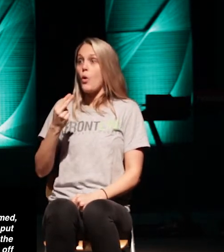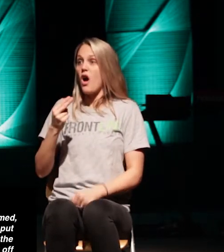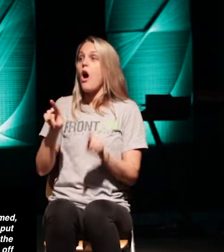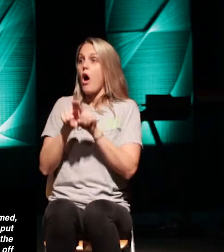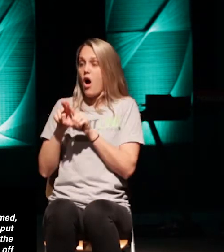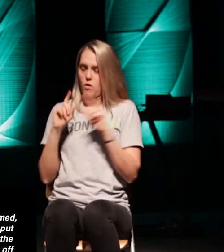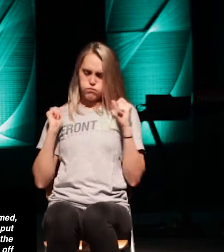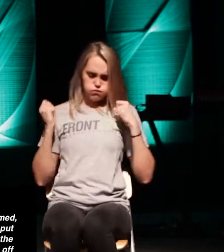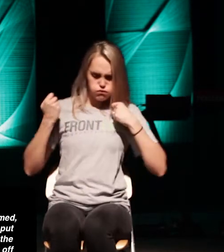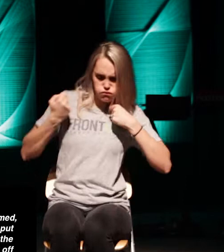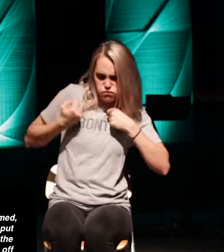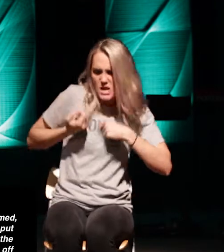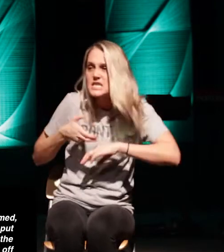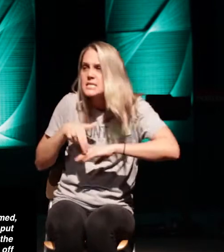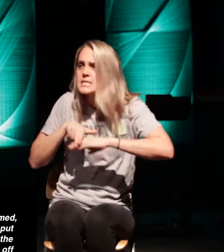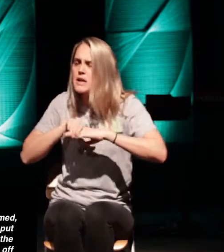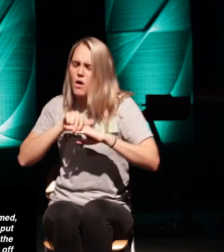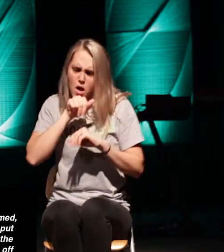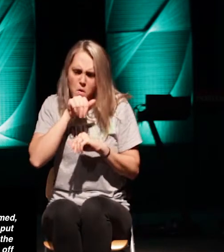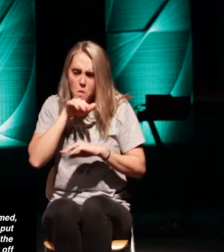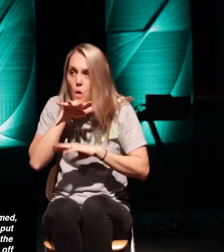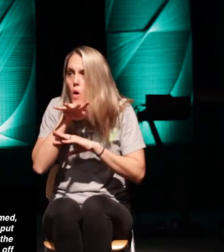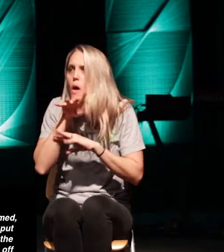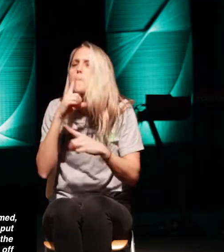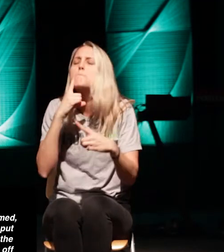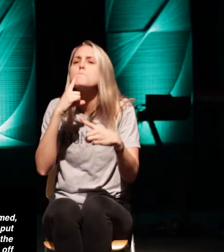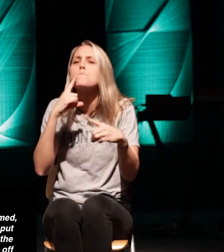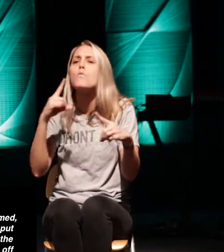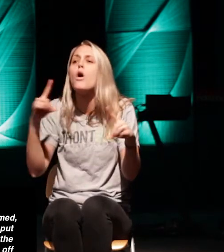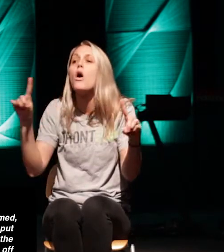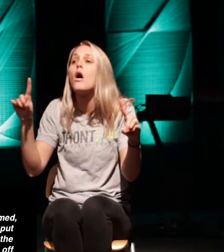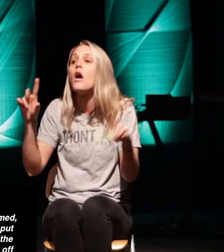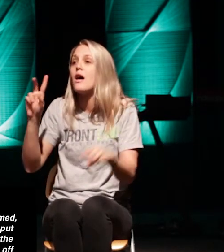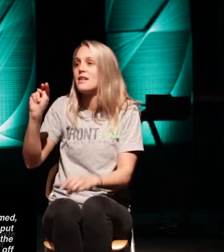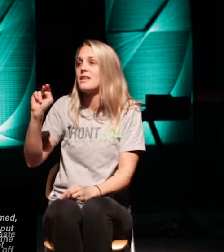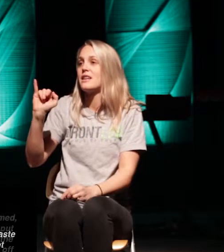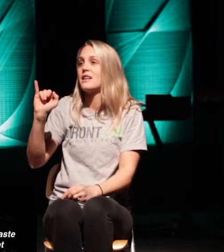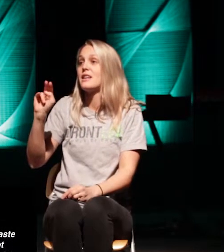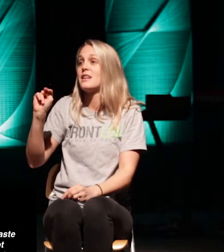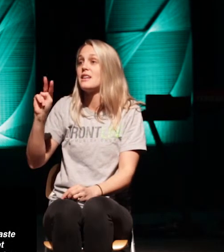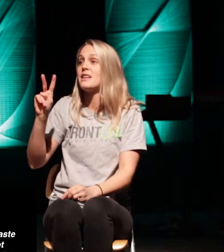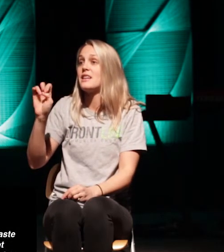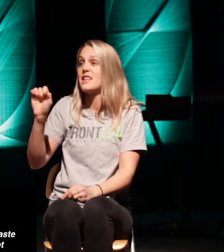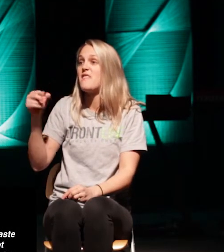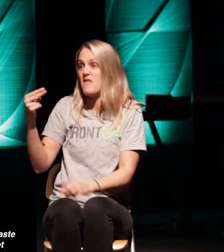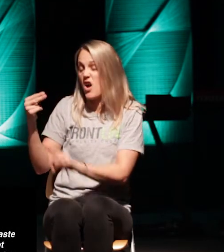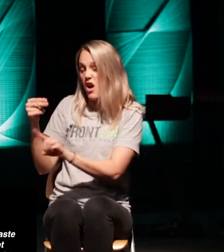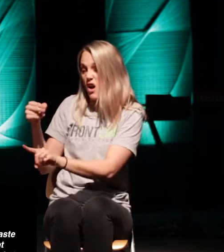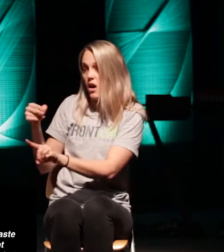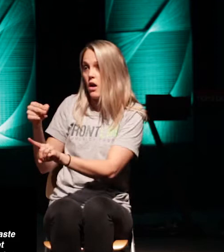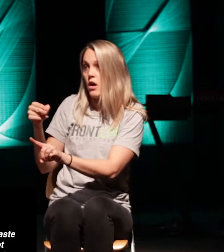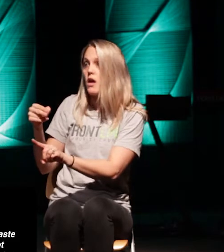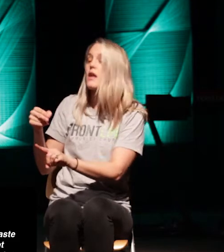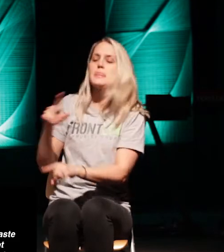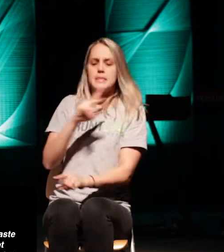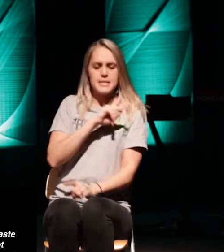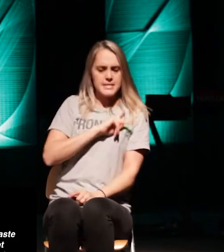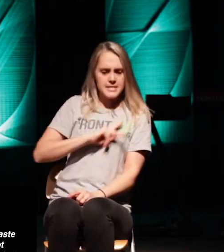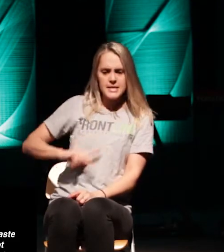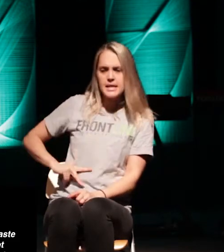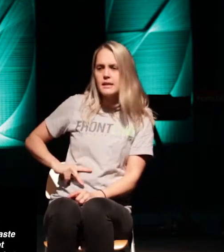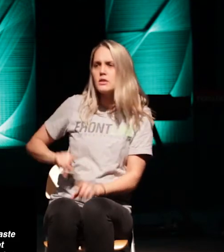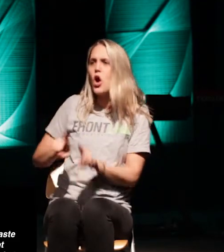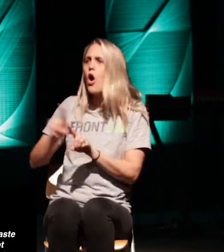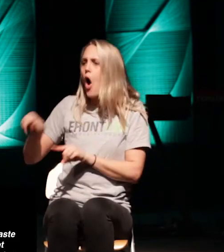sat down in the dust. This is the proclamation he issued Nineveh. By the decree of the king and of the nobles, do not